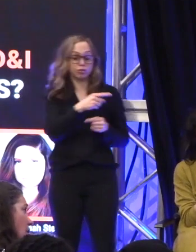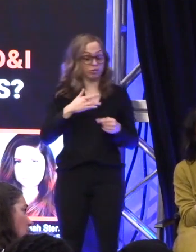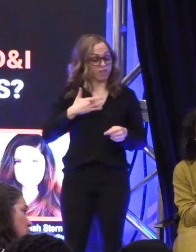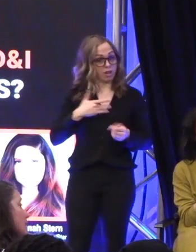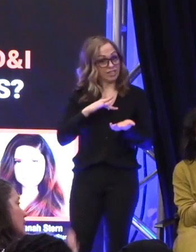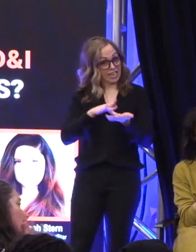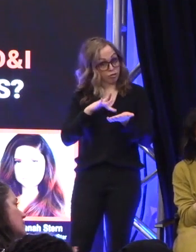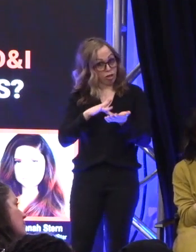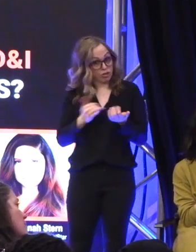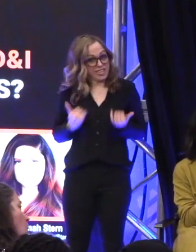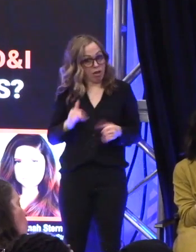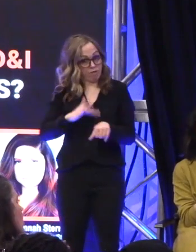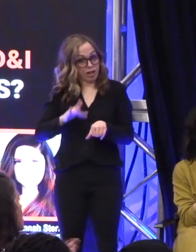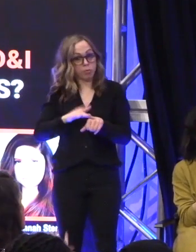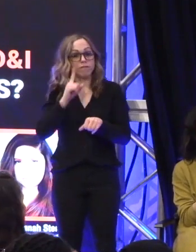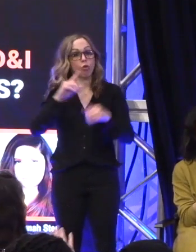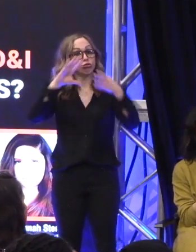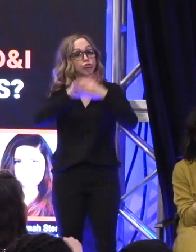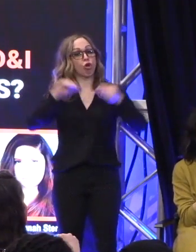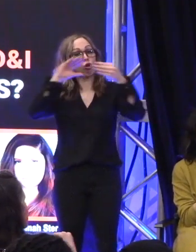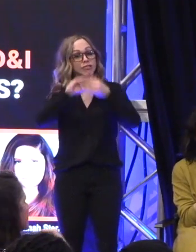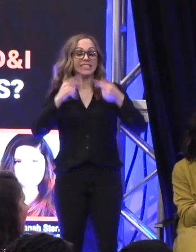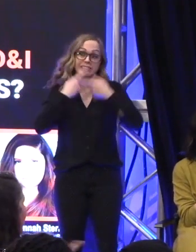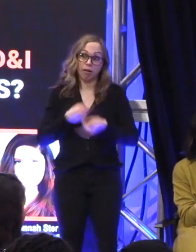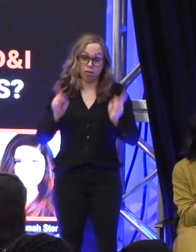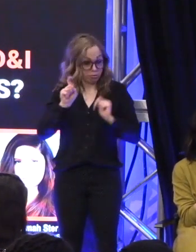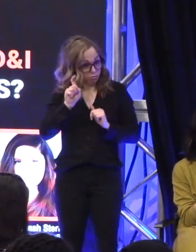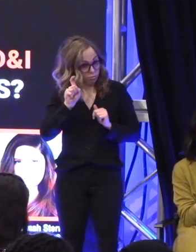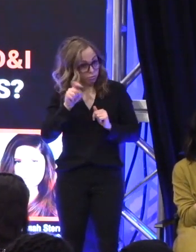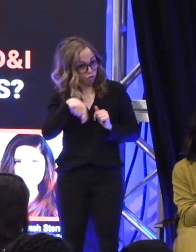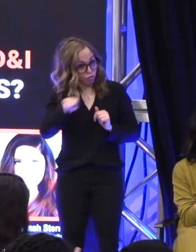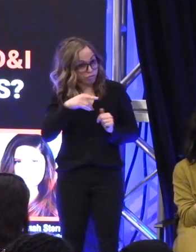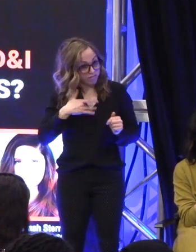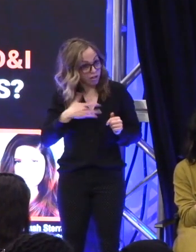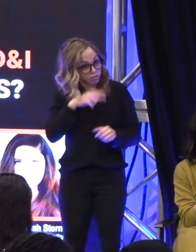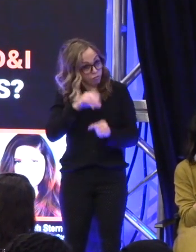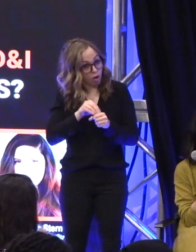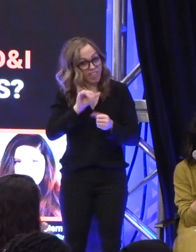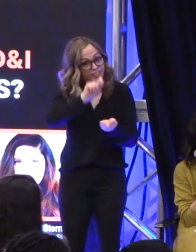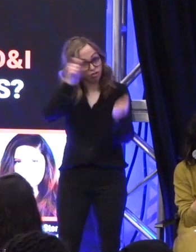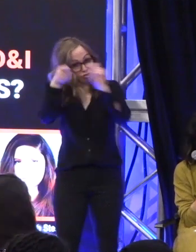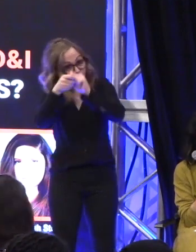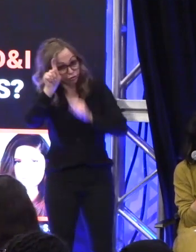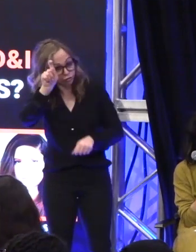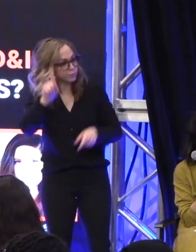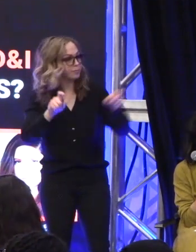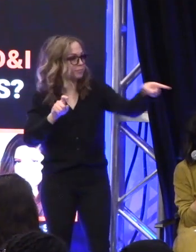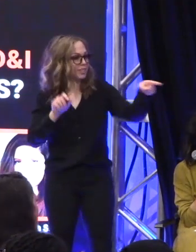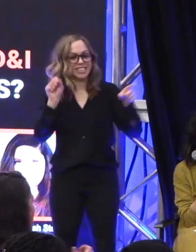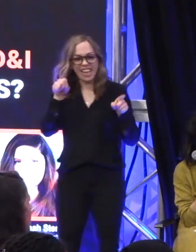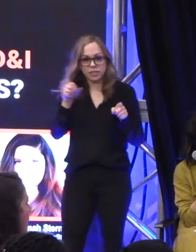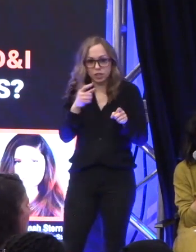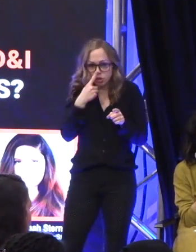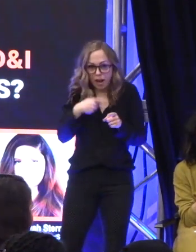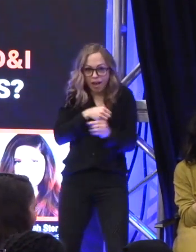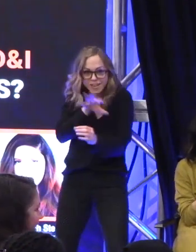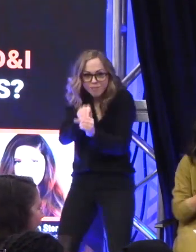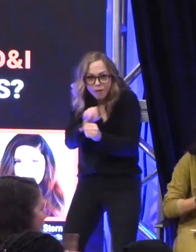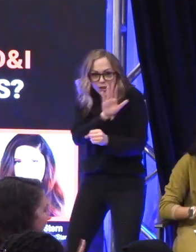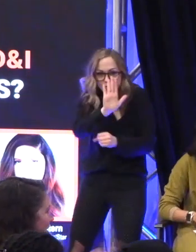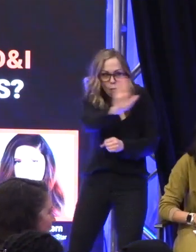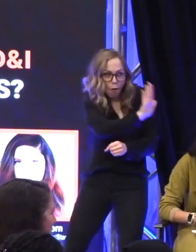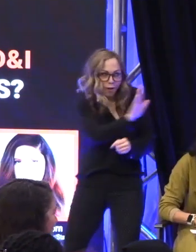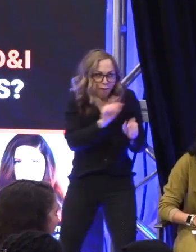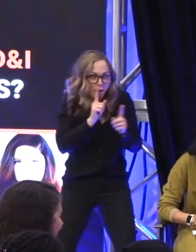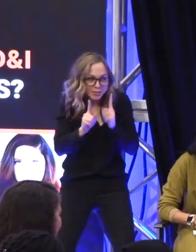that supports storytelling? Is it continuing to evolve? Absolutely, and I want to just comment on the conversation you two had,